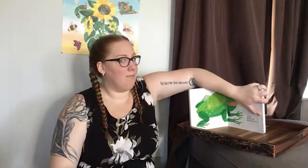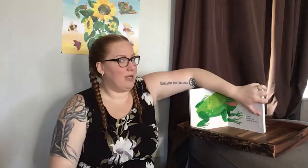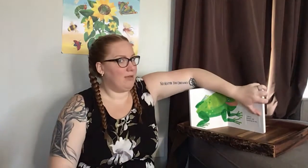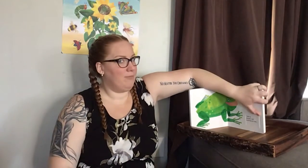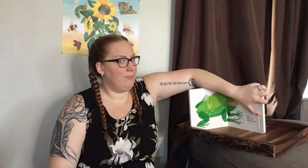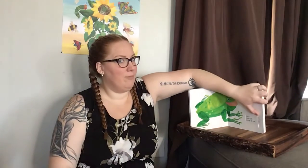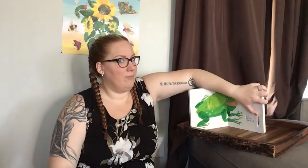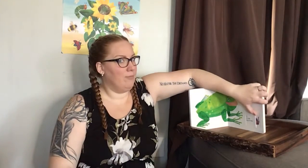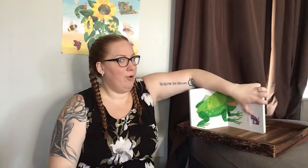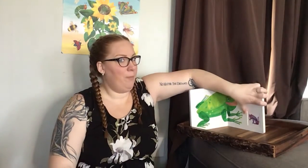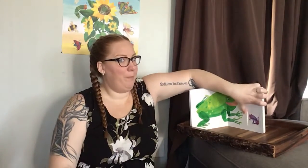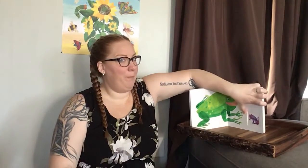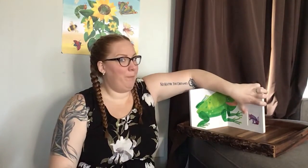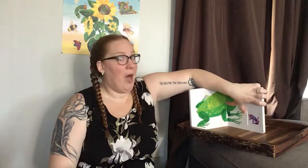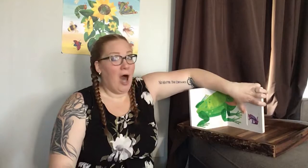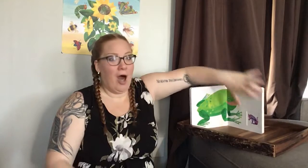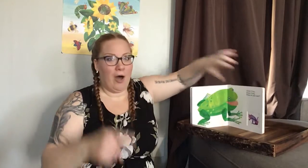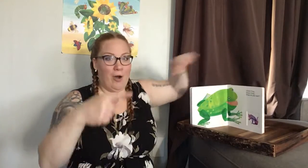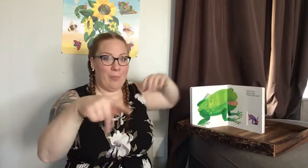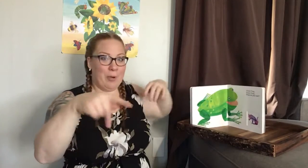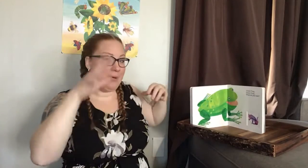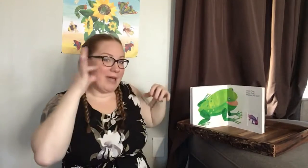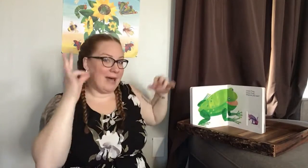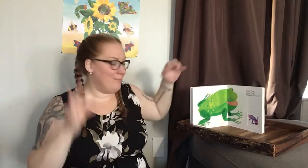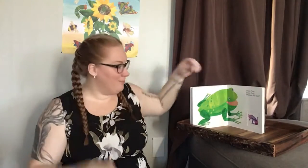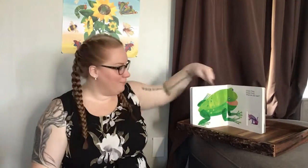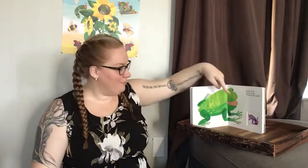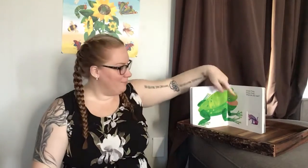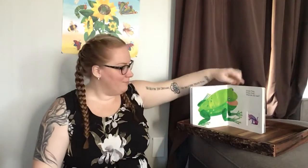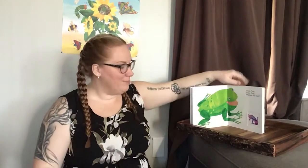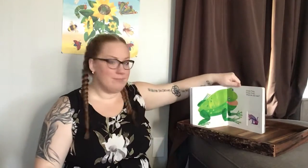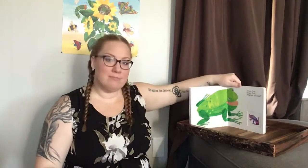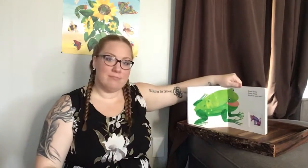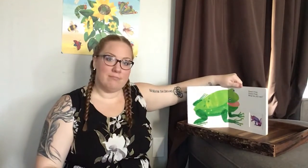Ready? Whoop! Purple cat.